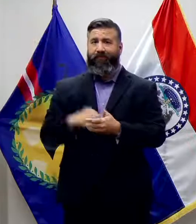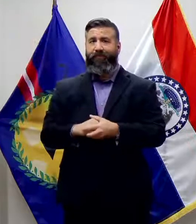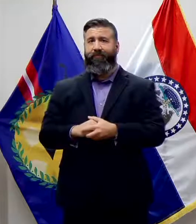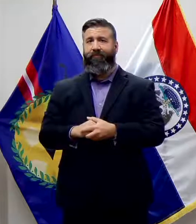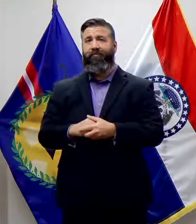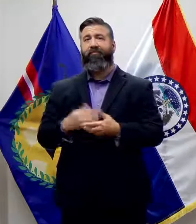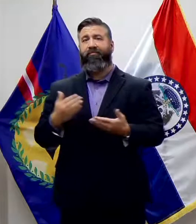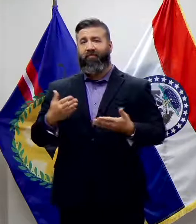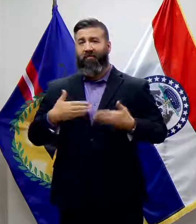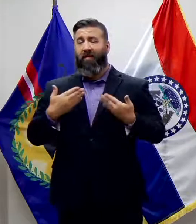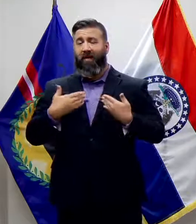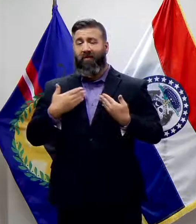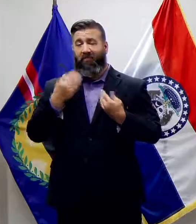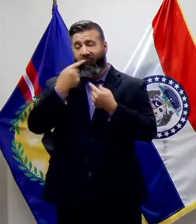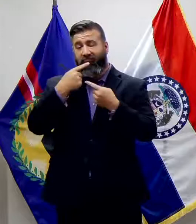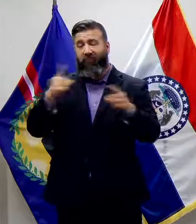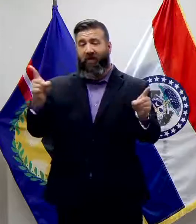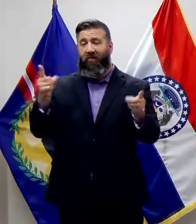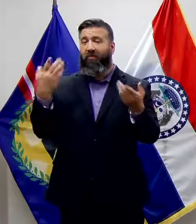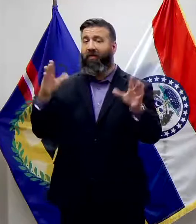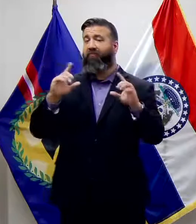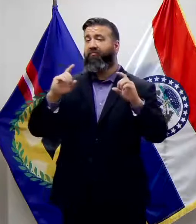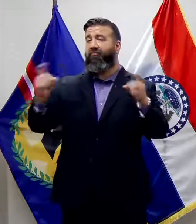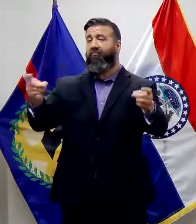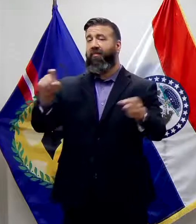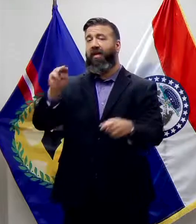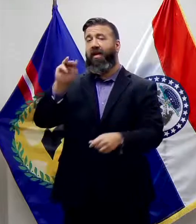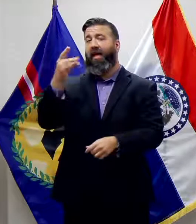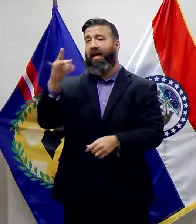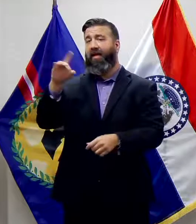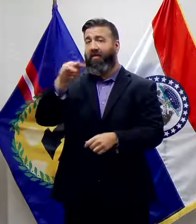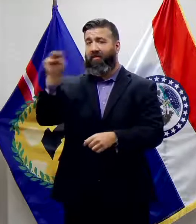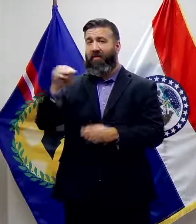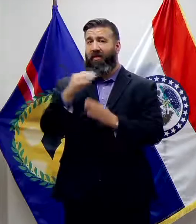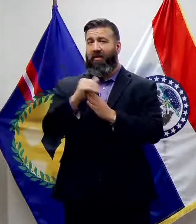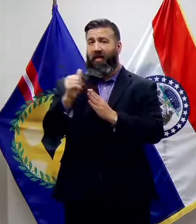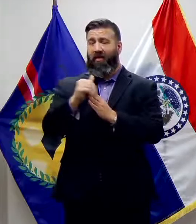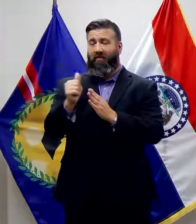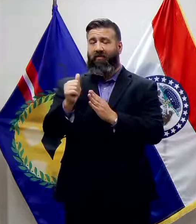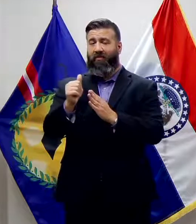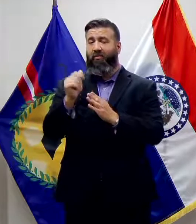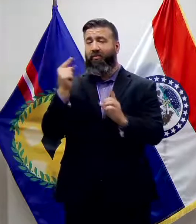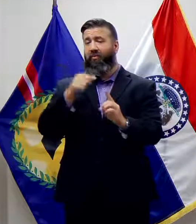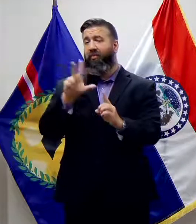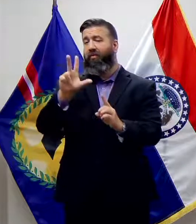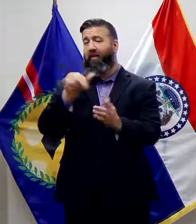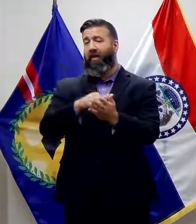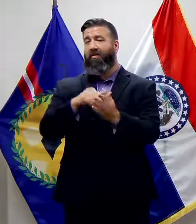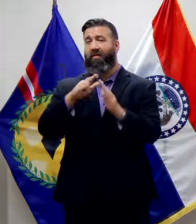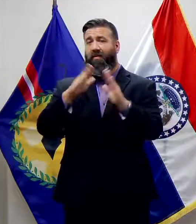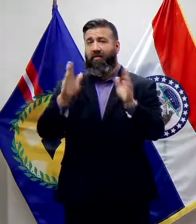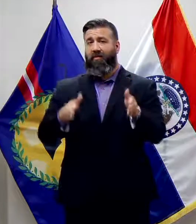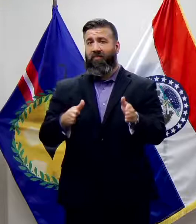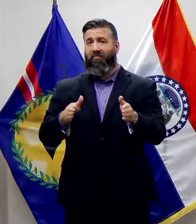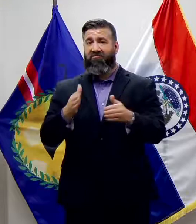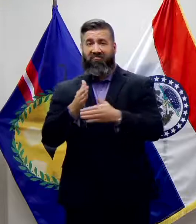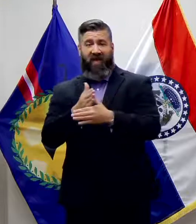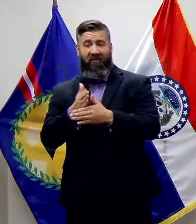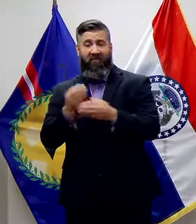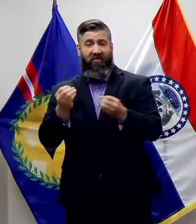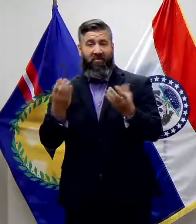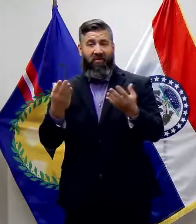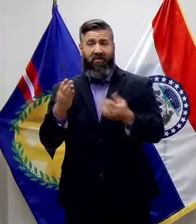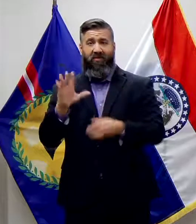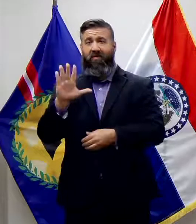rental assistance to nearly 3,000 households. The average amount per household is $5,800. And that $18